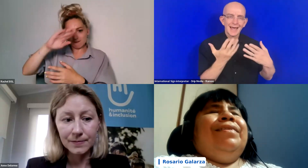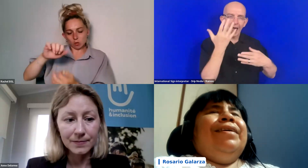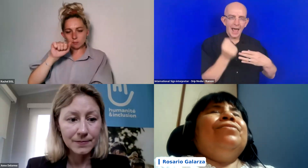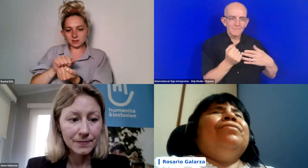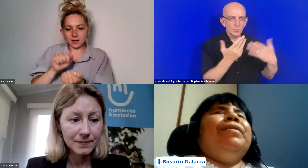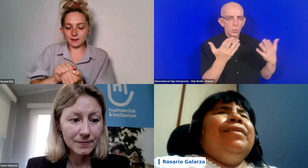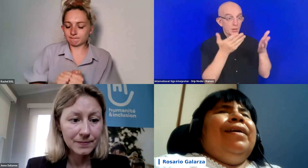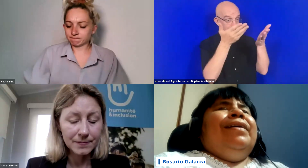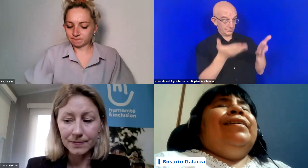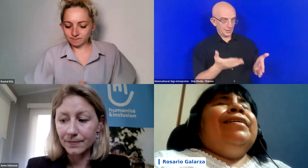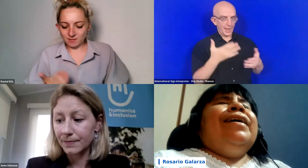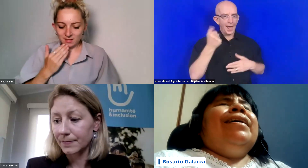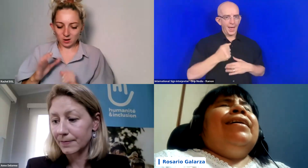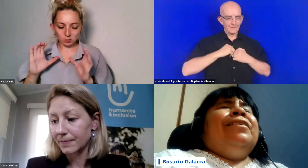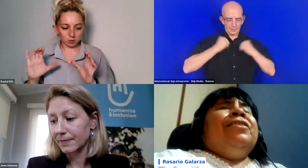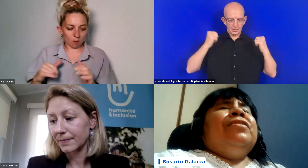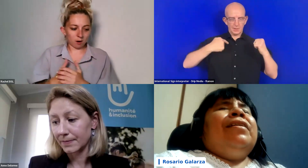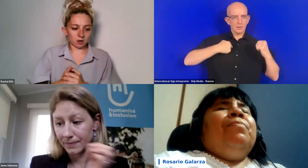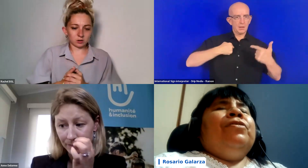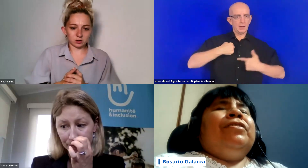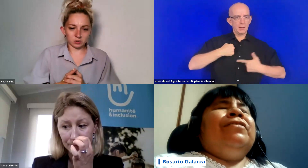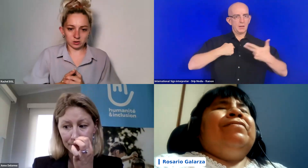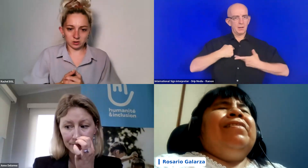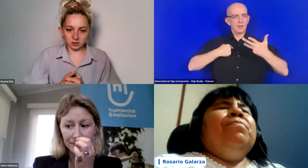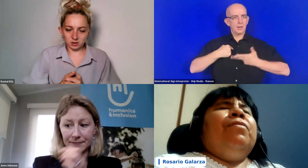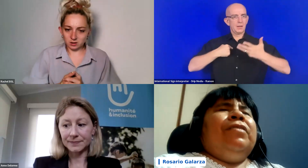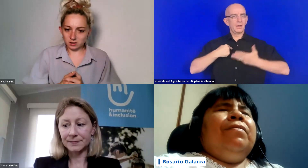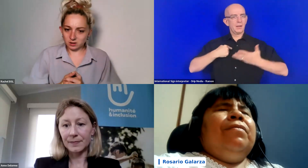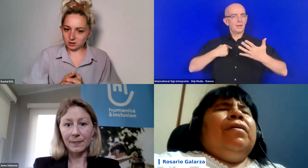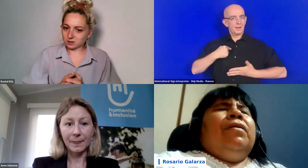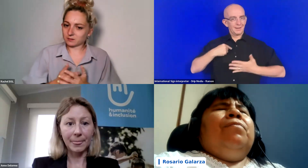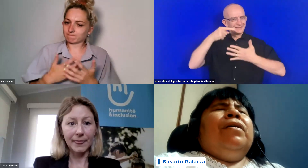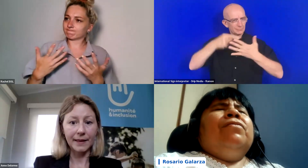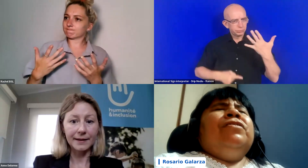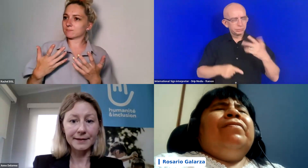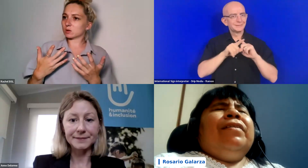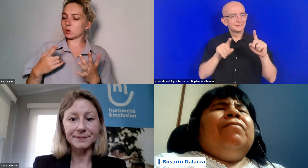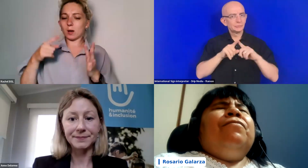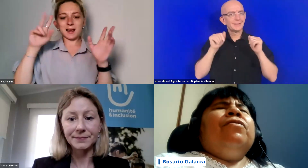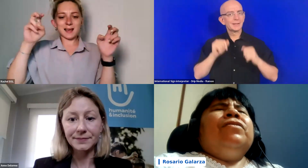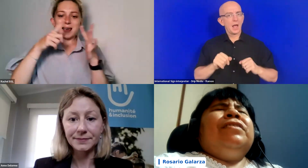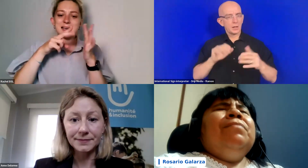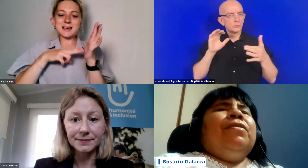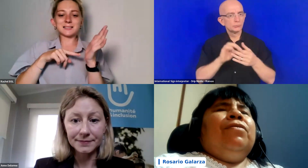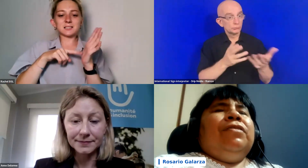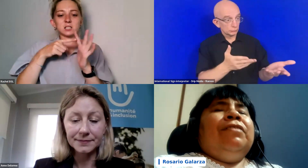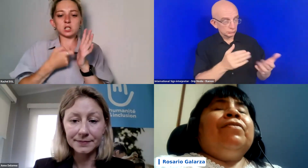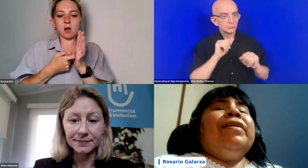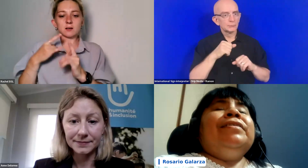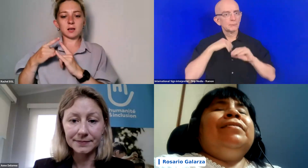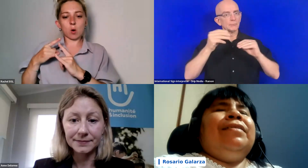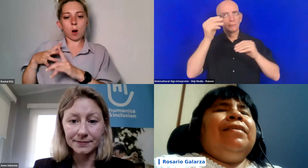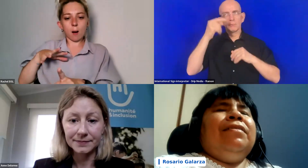Yes, thank you so much. Taking an intersectional approach is really important when considering informed consent because